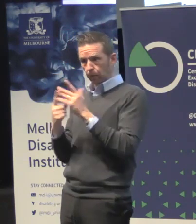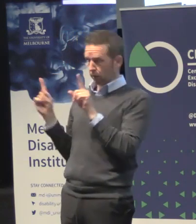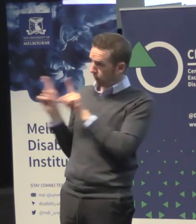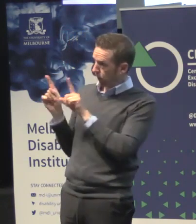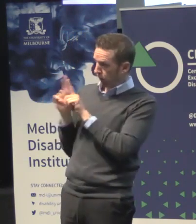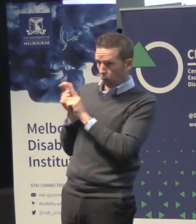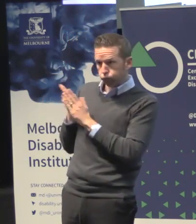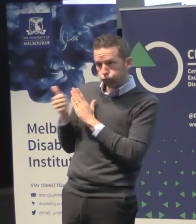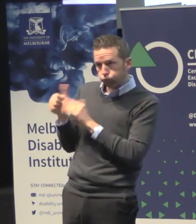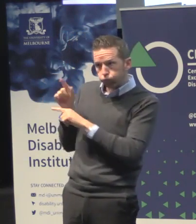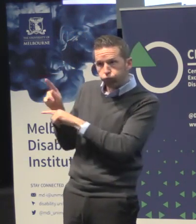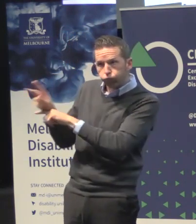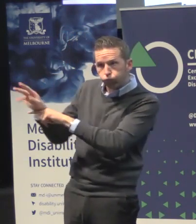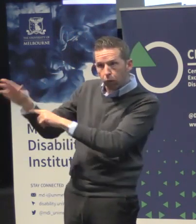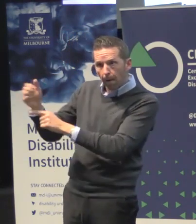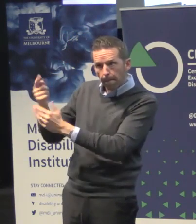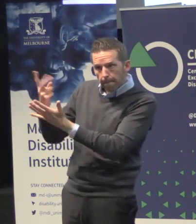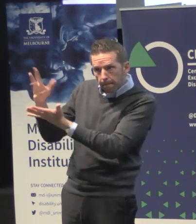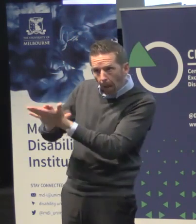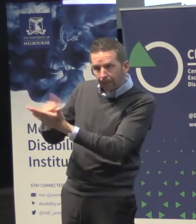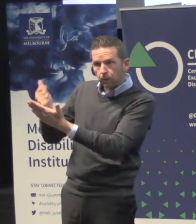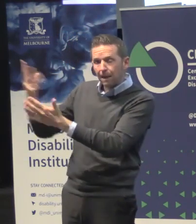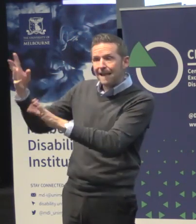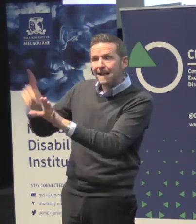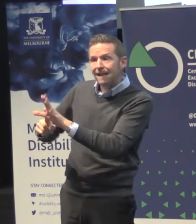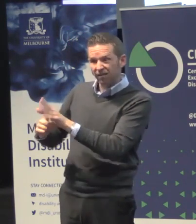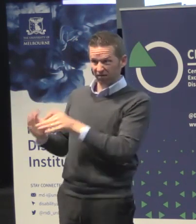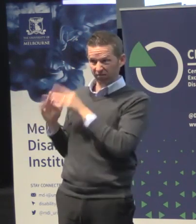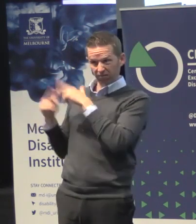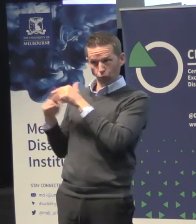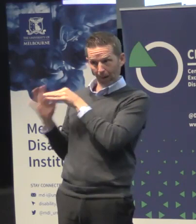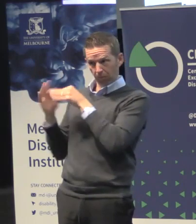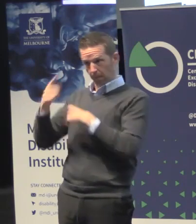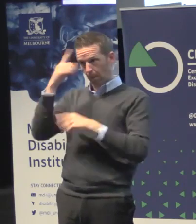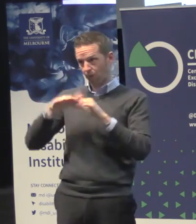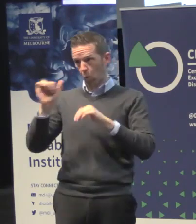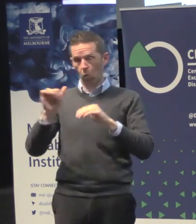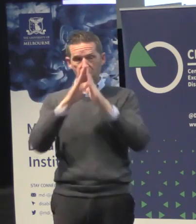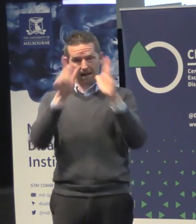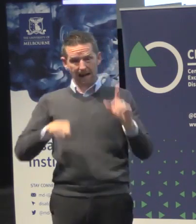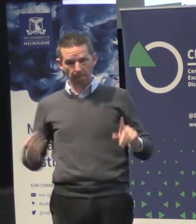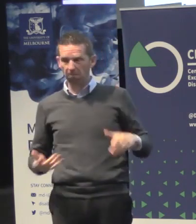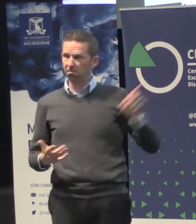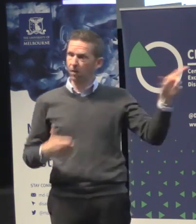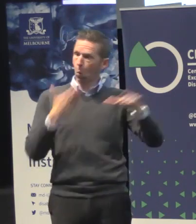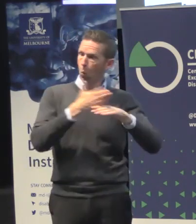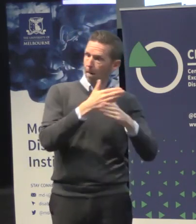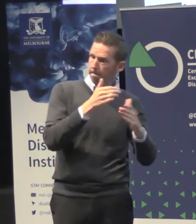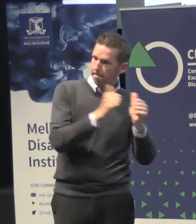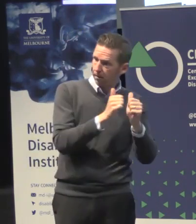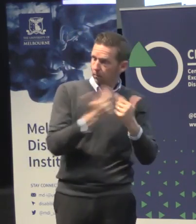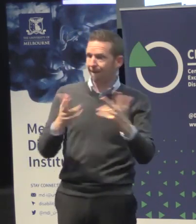out, for weeks, months, or possibly years. And think about your neighbor, your workmate, your family